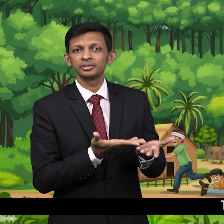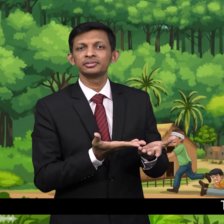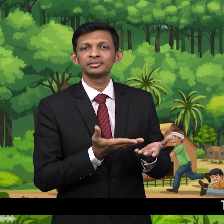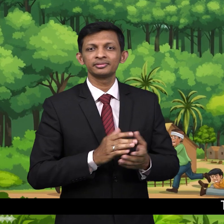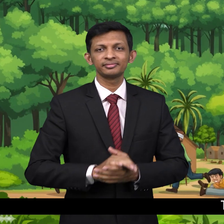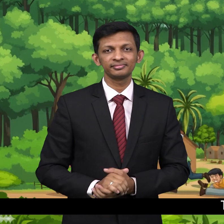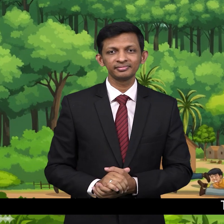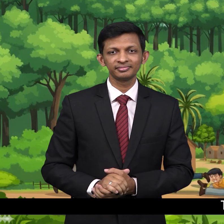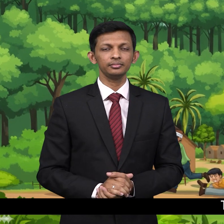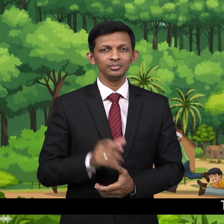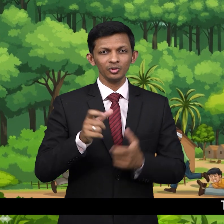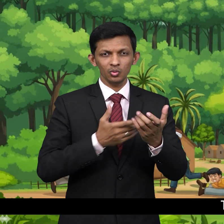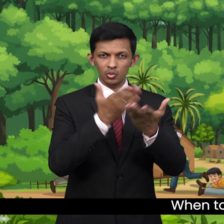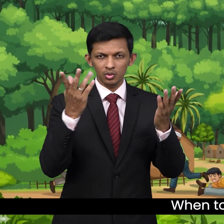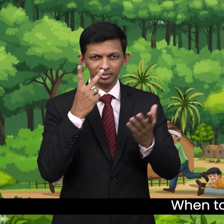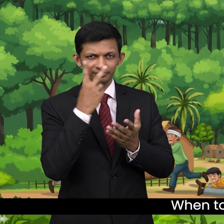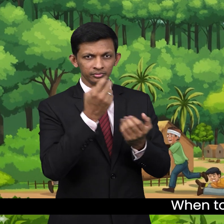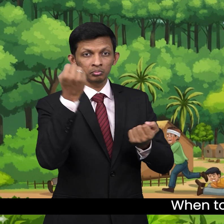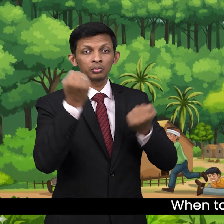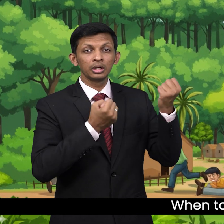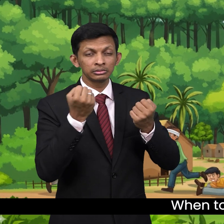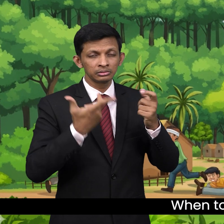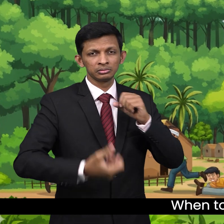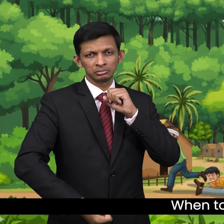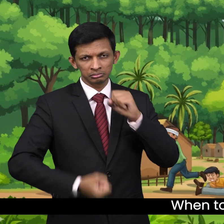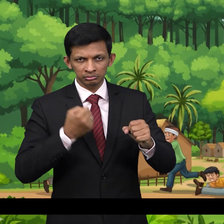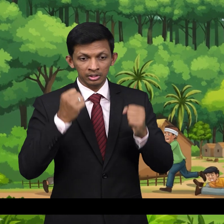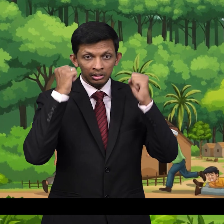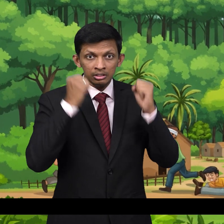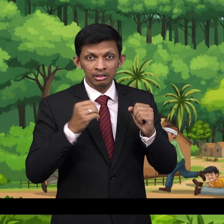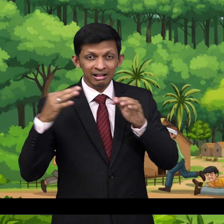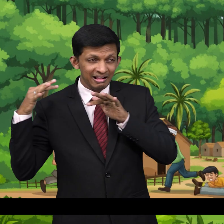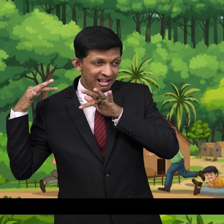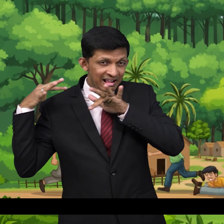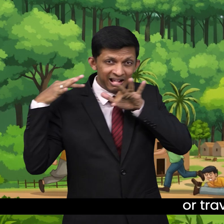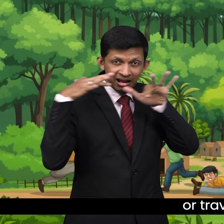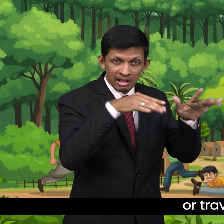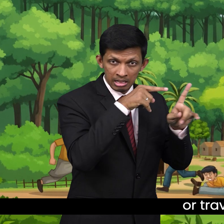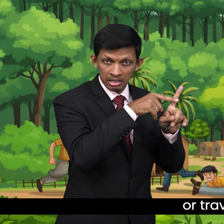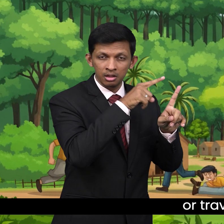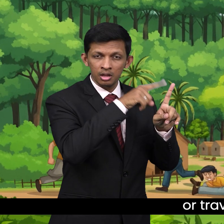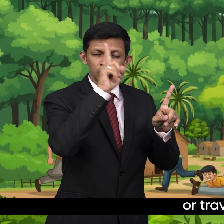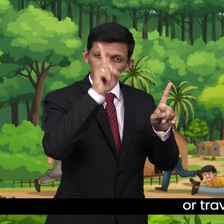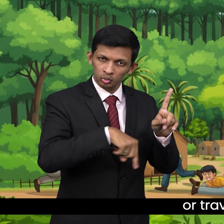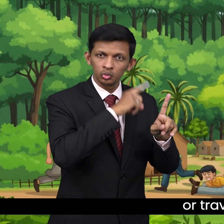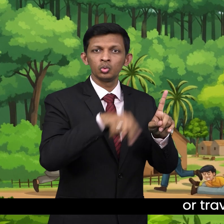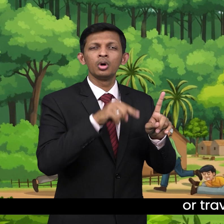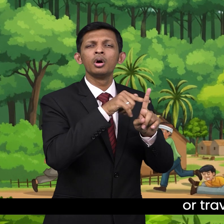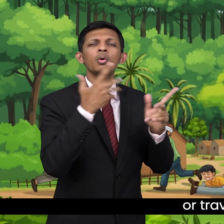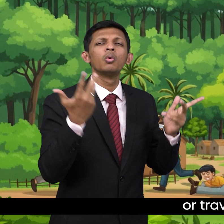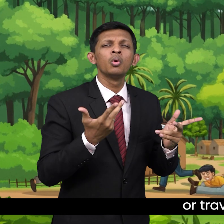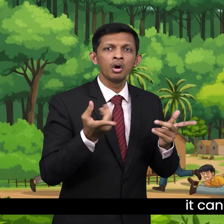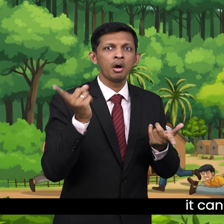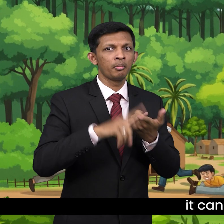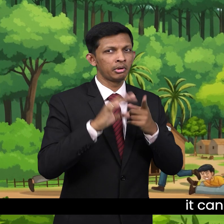This is not safe. When too many people travel in one vehicle or travel in the wrong